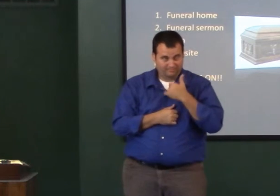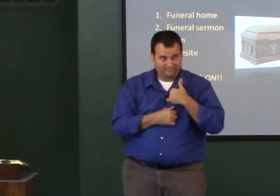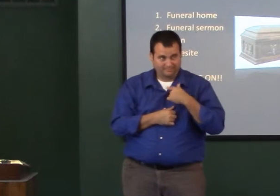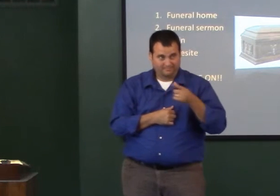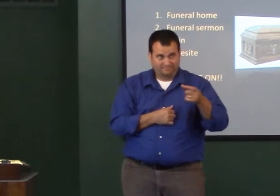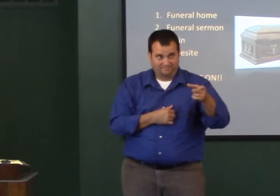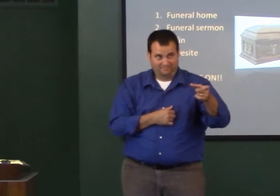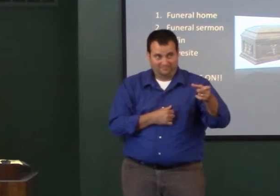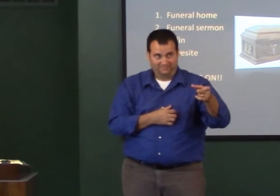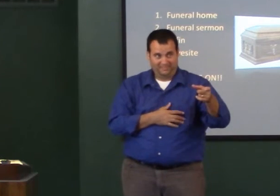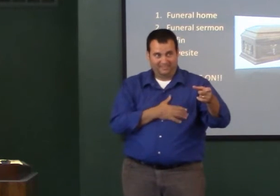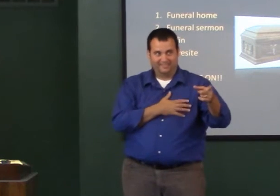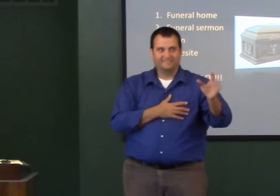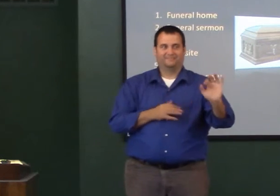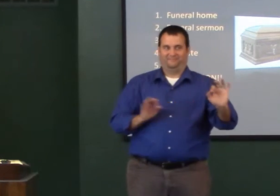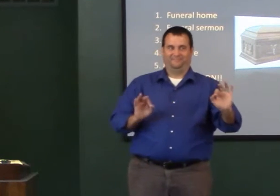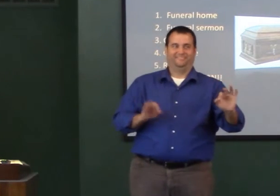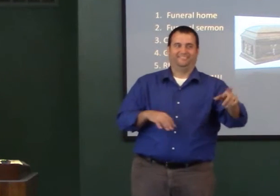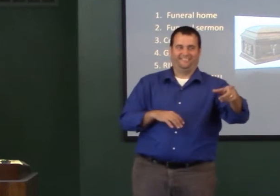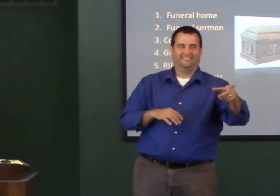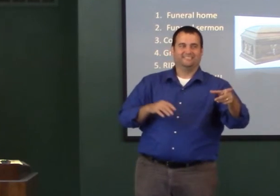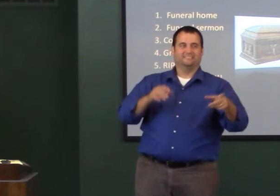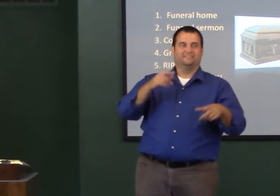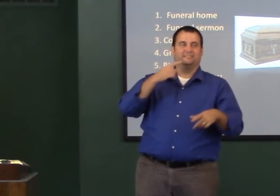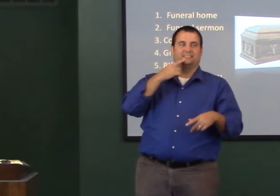okay, am I wrong? Or am I with you?